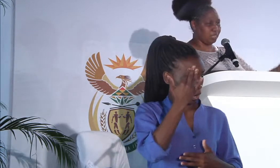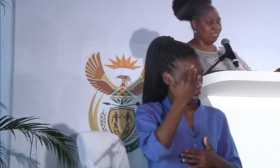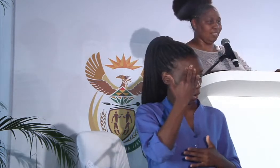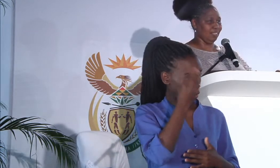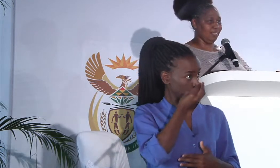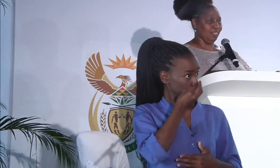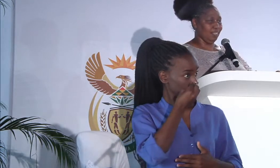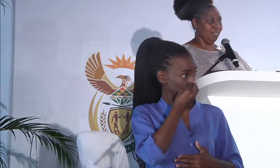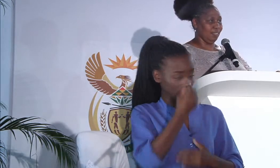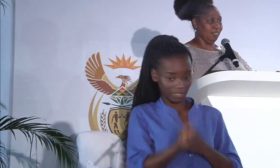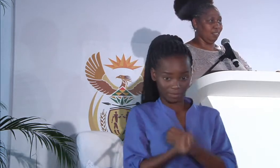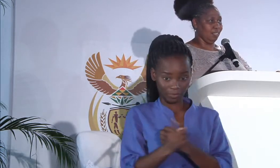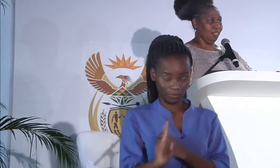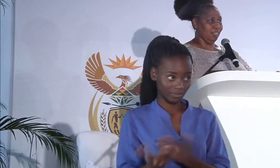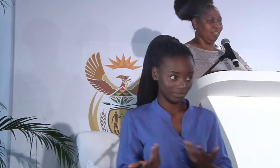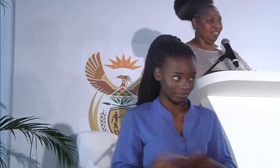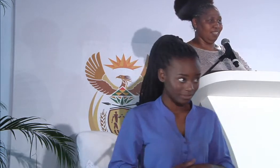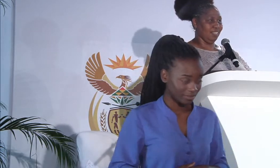Sgoti?